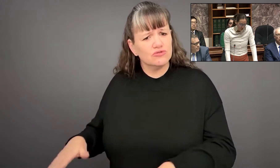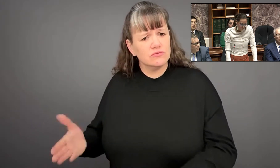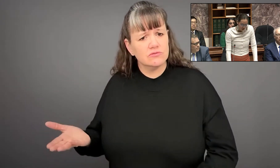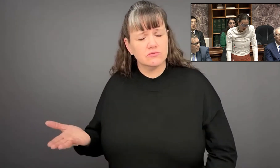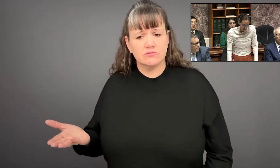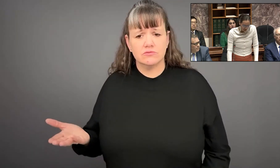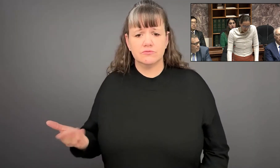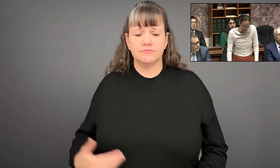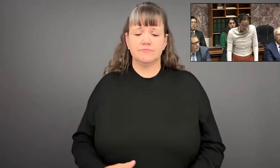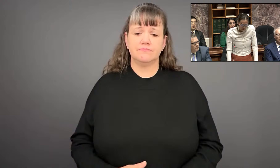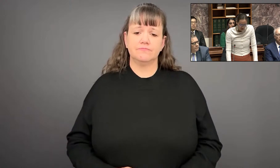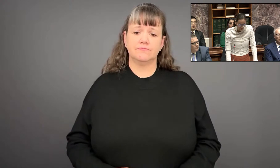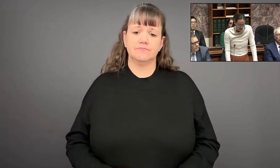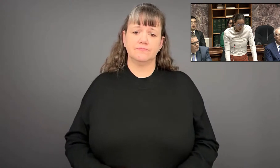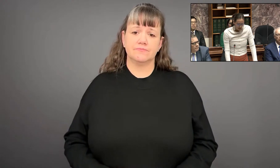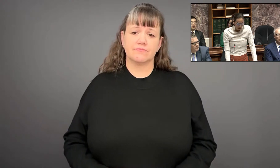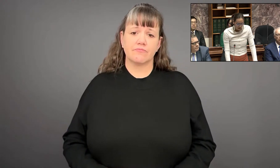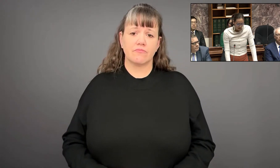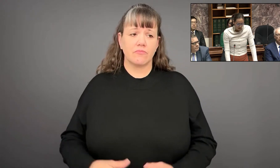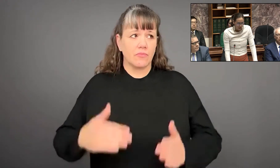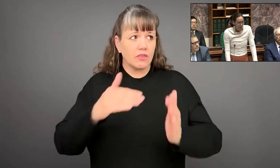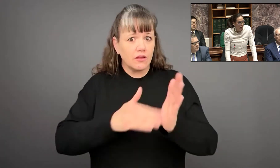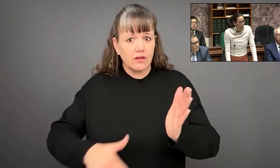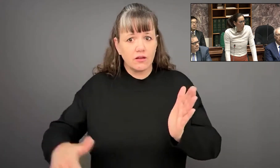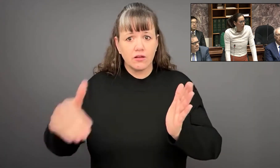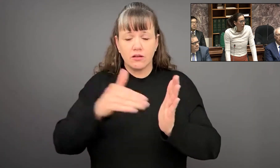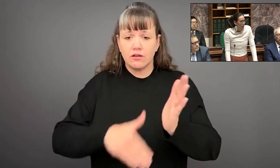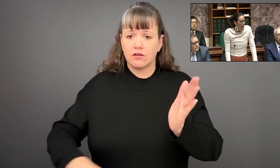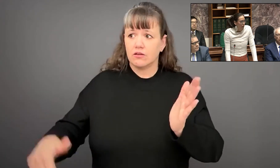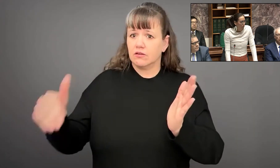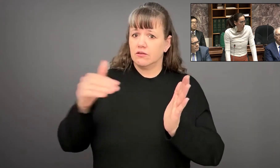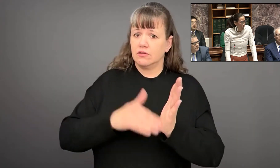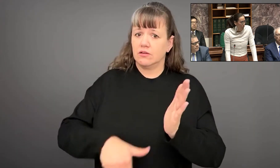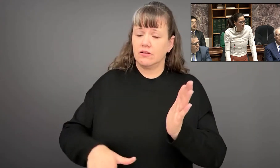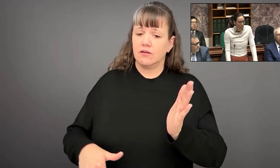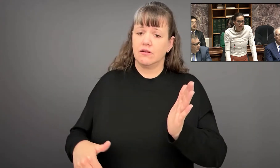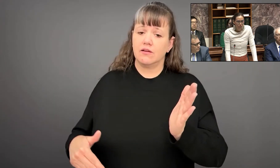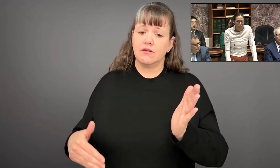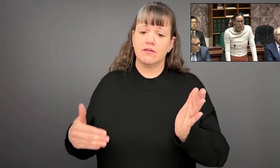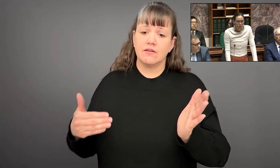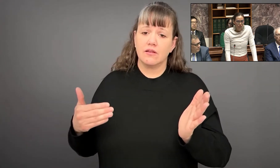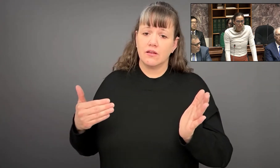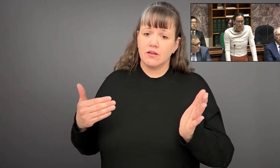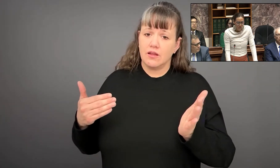Over and over and over again, this government has failed children